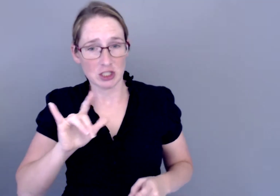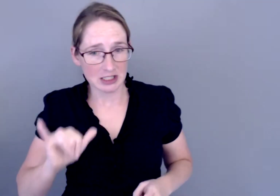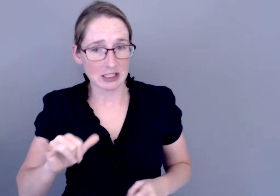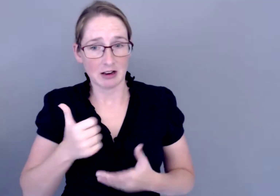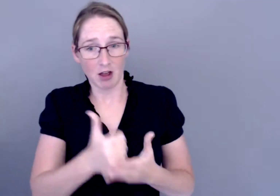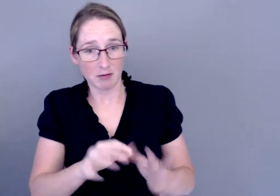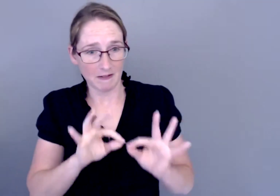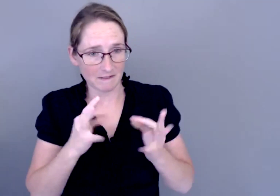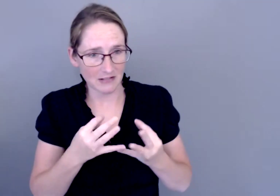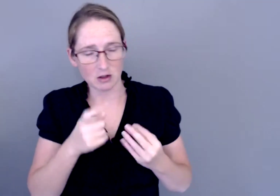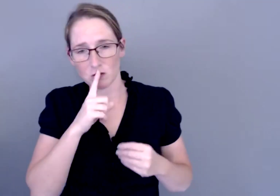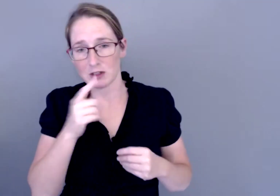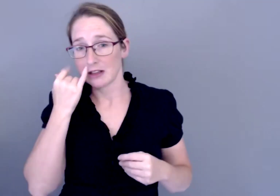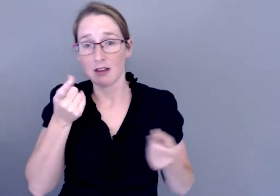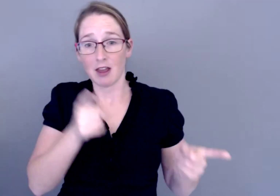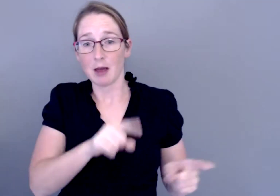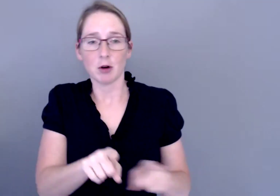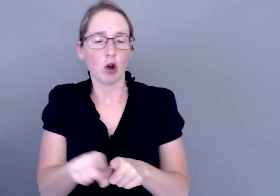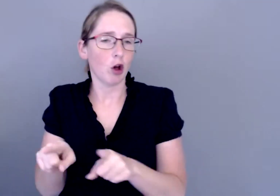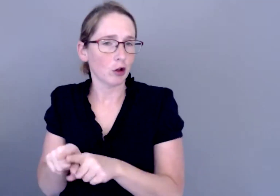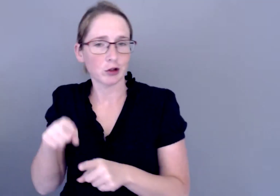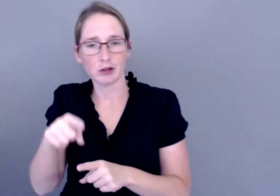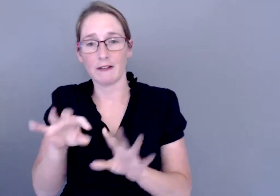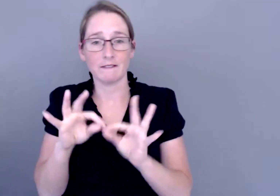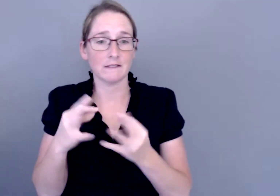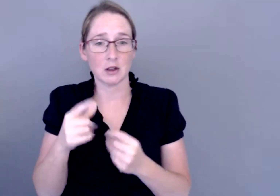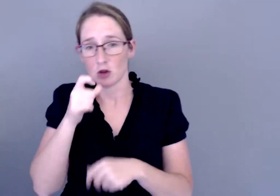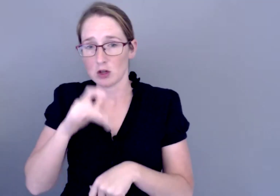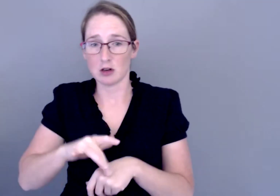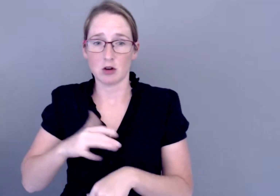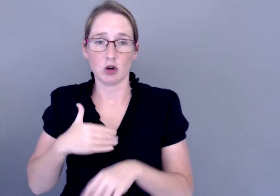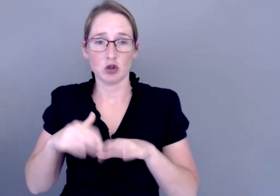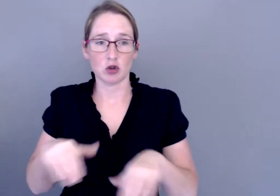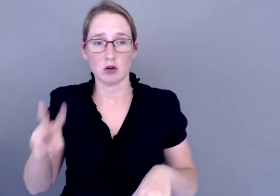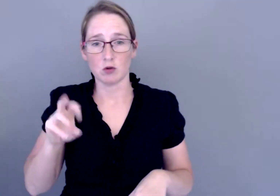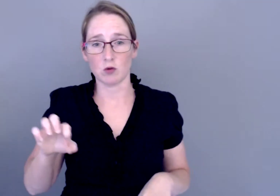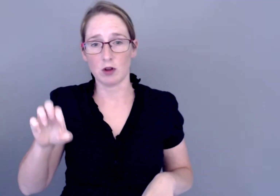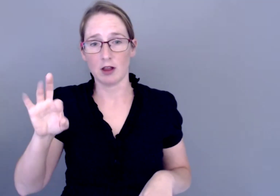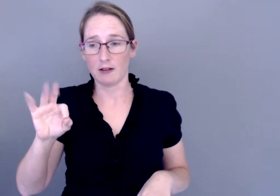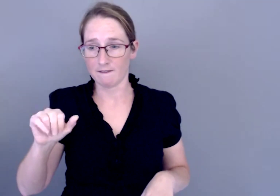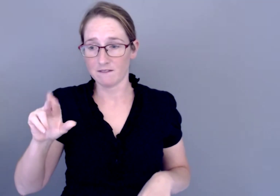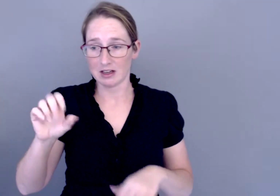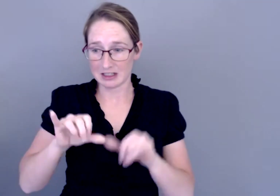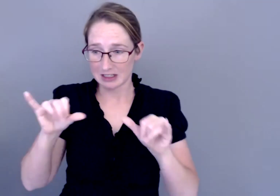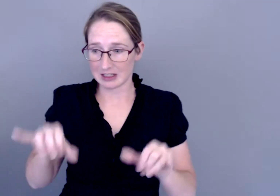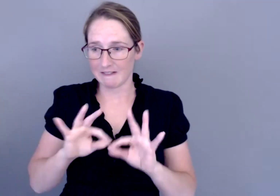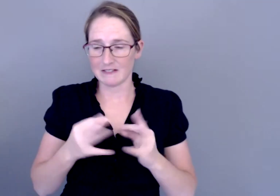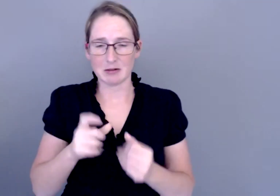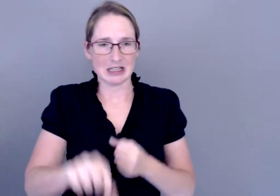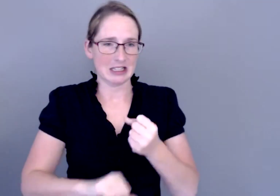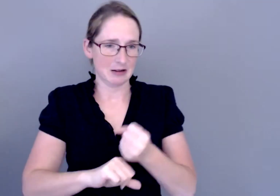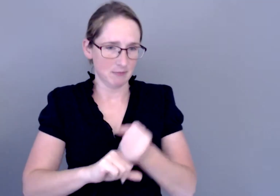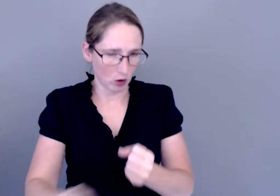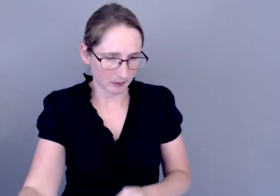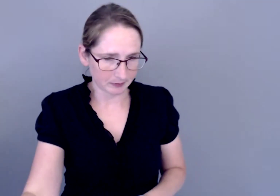family, if they happen to also be a family who touches our child welfare system, this family is in need of support.